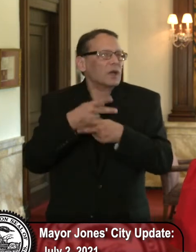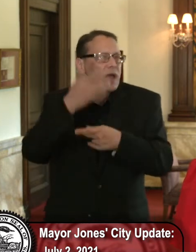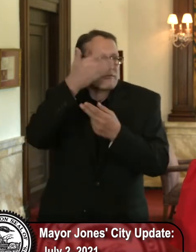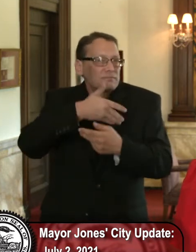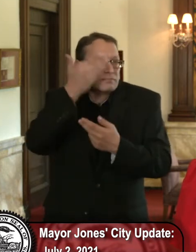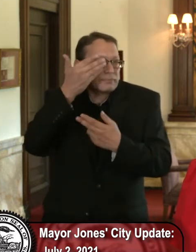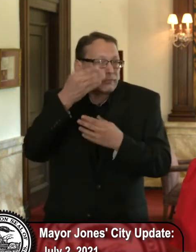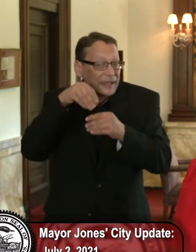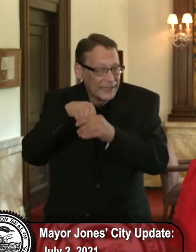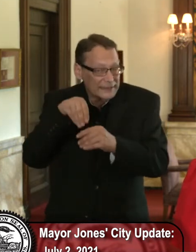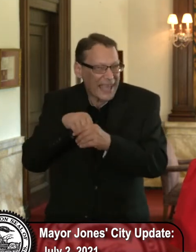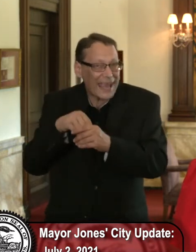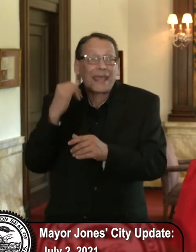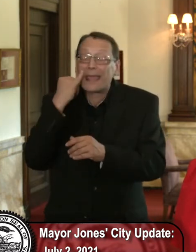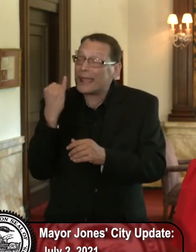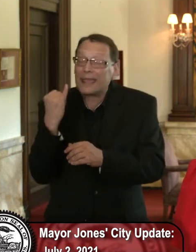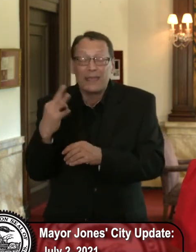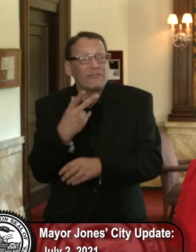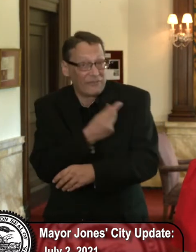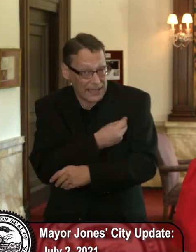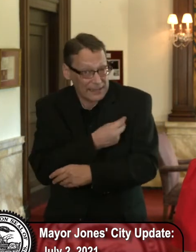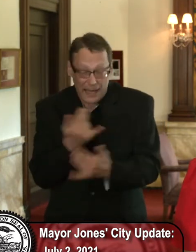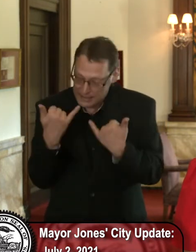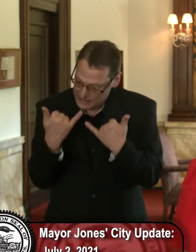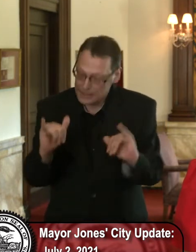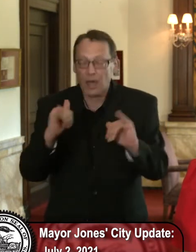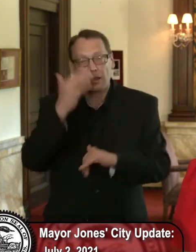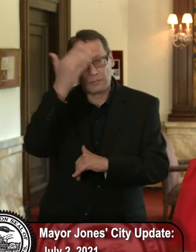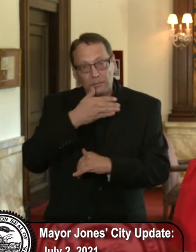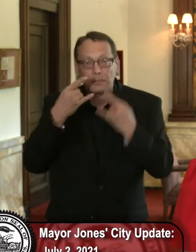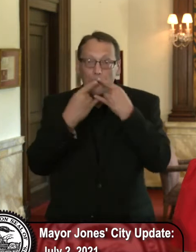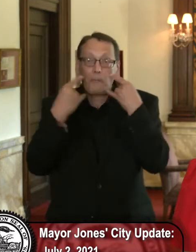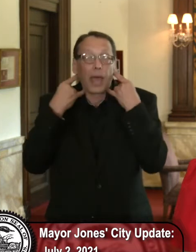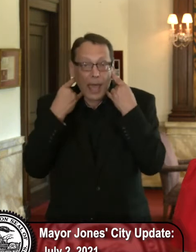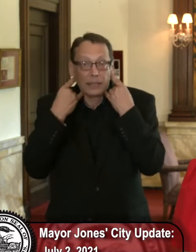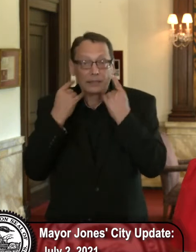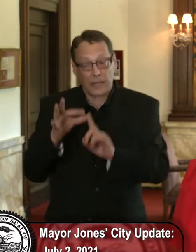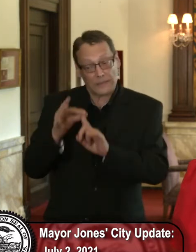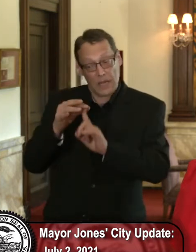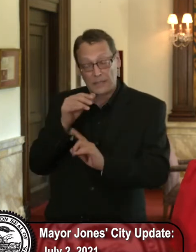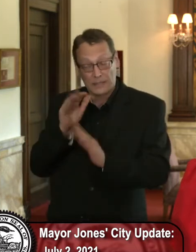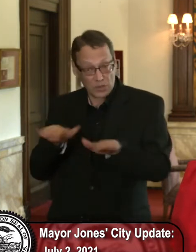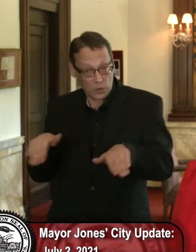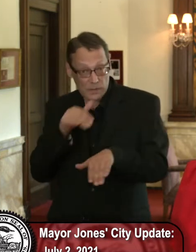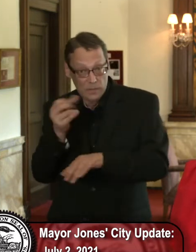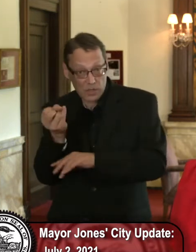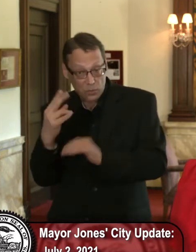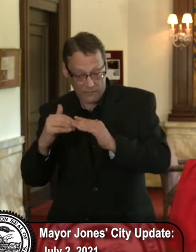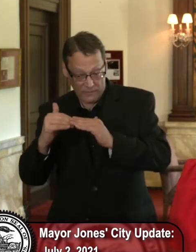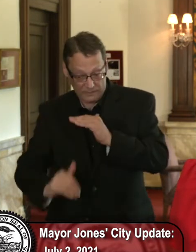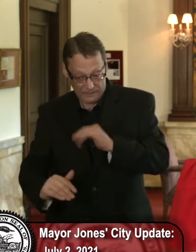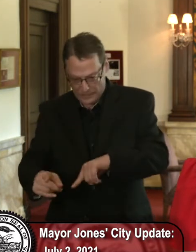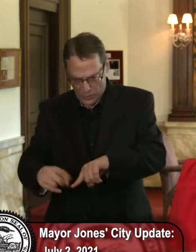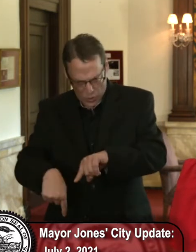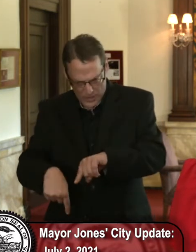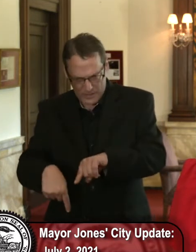indoors, even if you're vaccinated. Protect your children, especially those under 12 who have not been able to get the vaccine